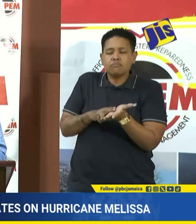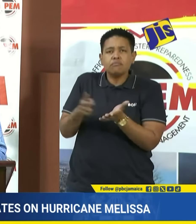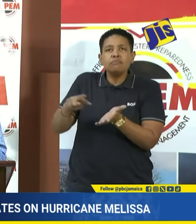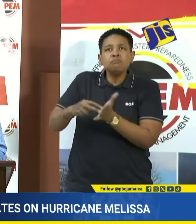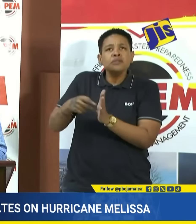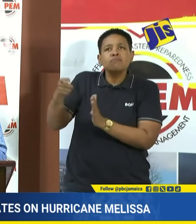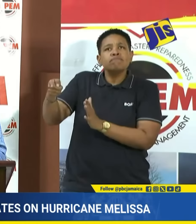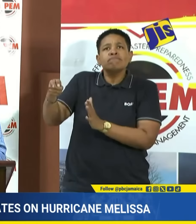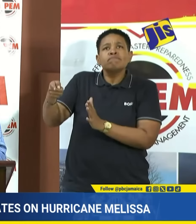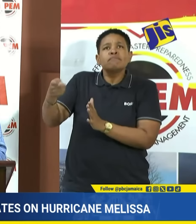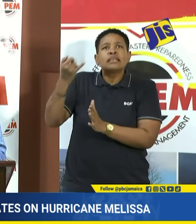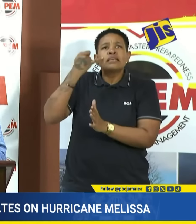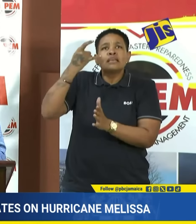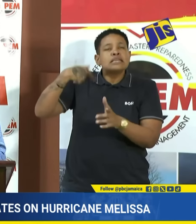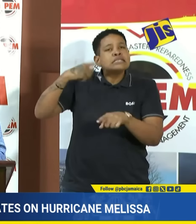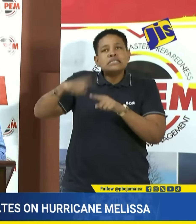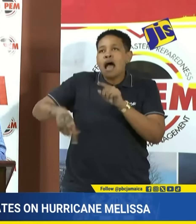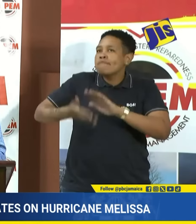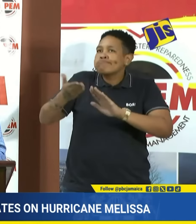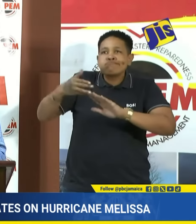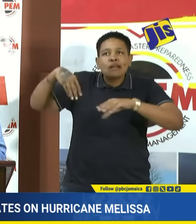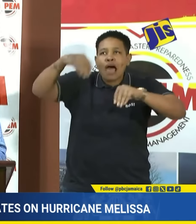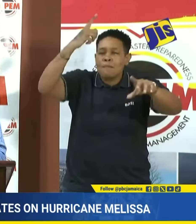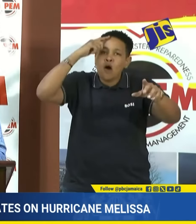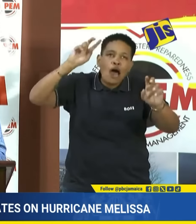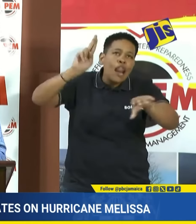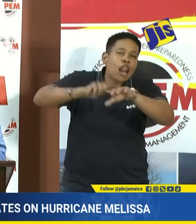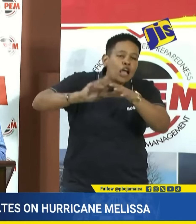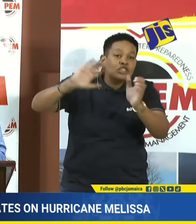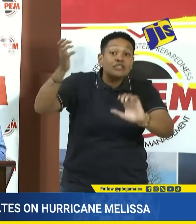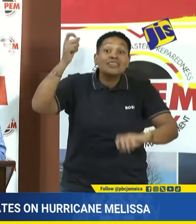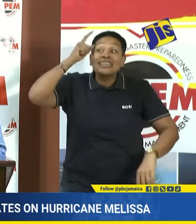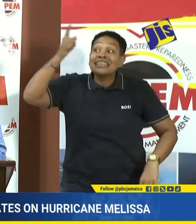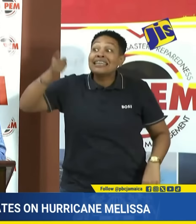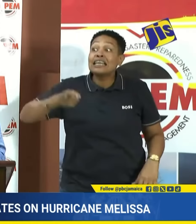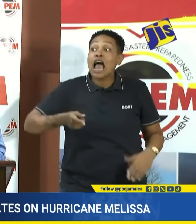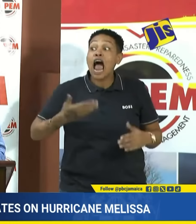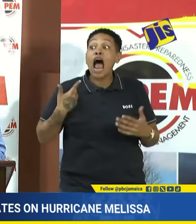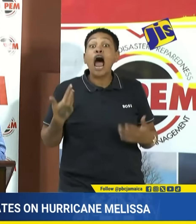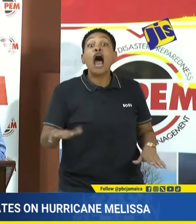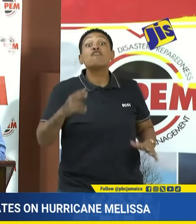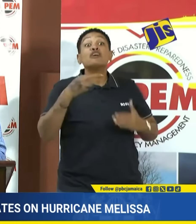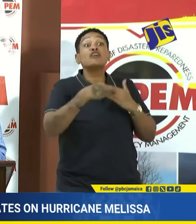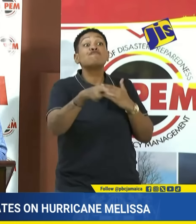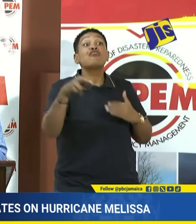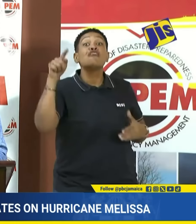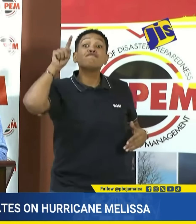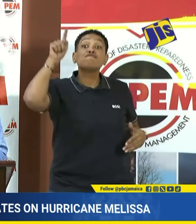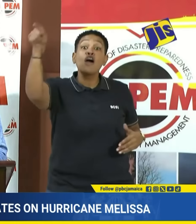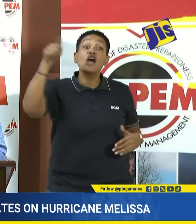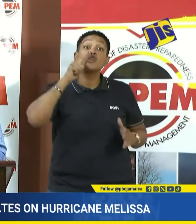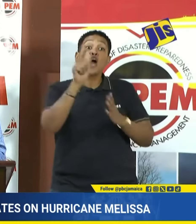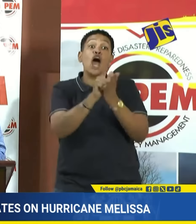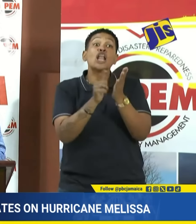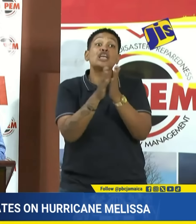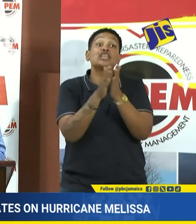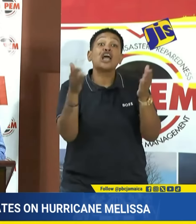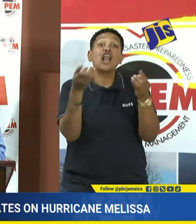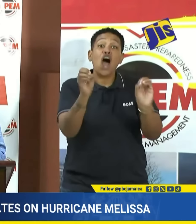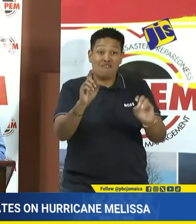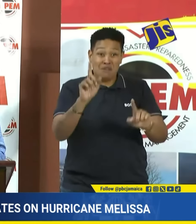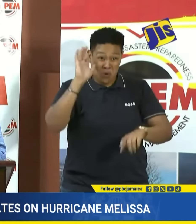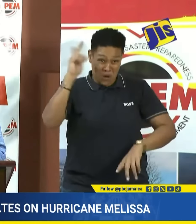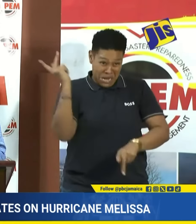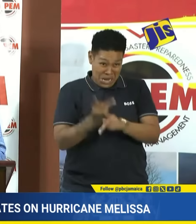force majeure. I can state categorically that this will not be held up. I've already referred it to the Attorney General's